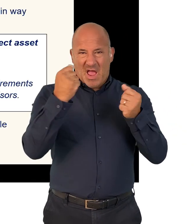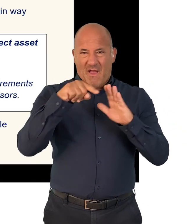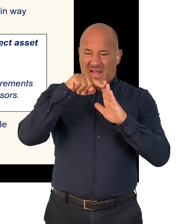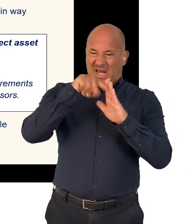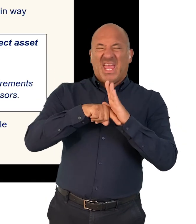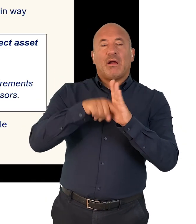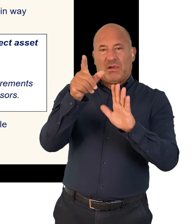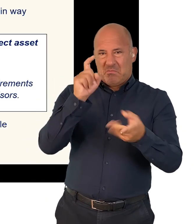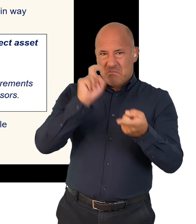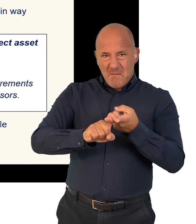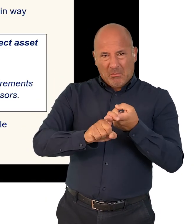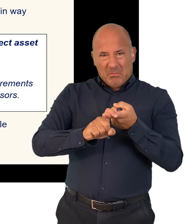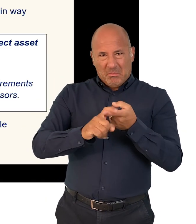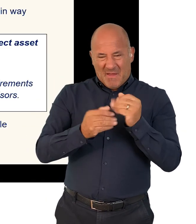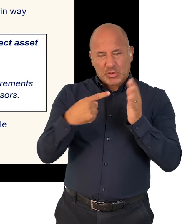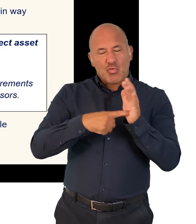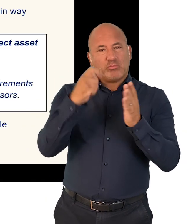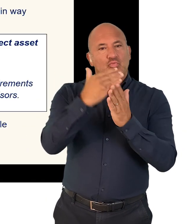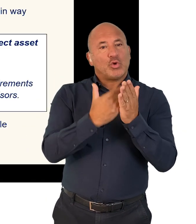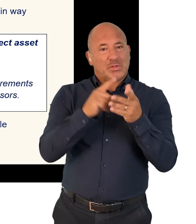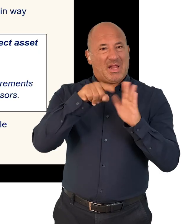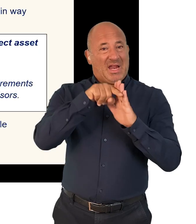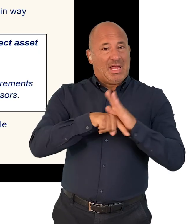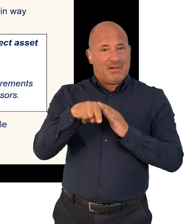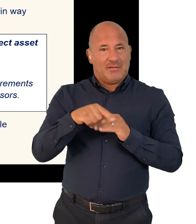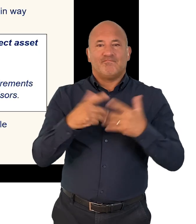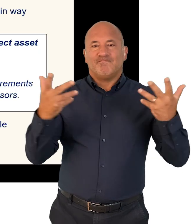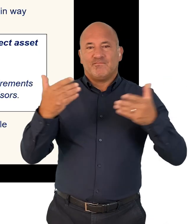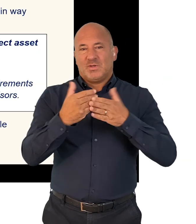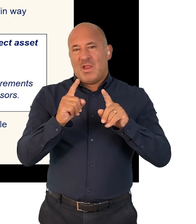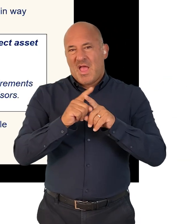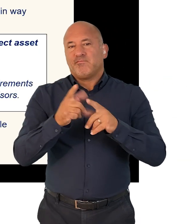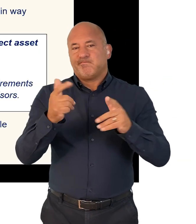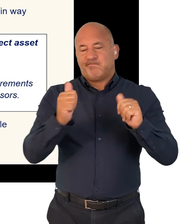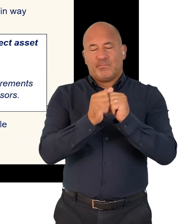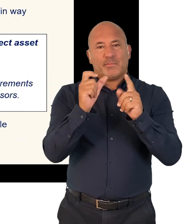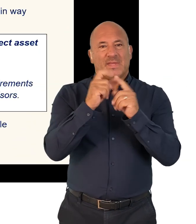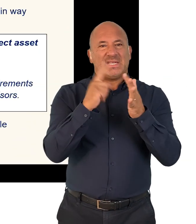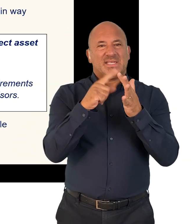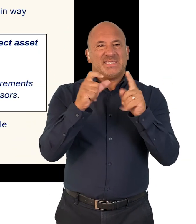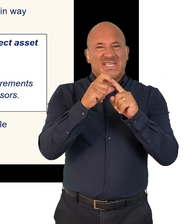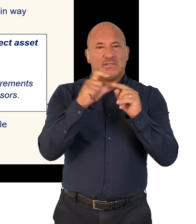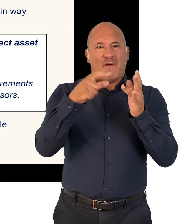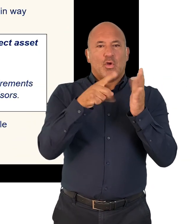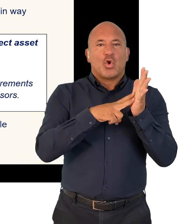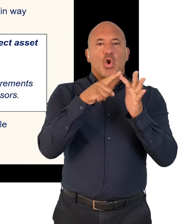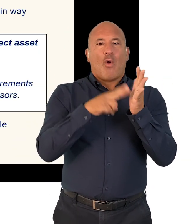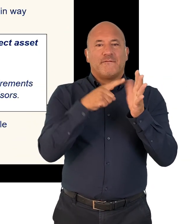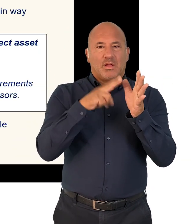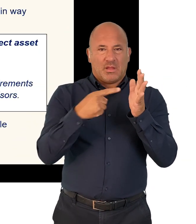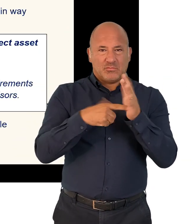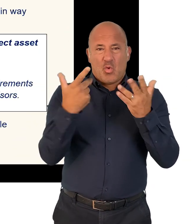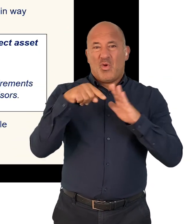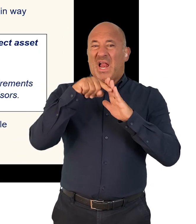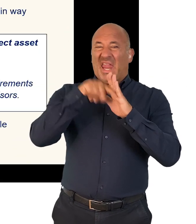legal commitment that's required under the terms of the grant. Typically, security will involve either a deed of covenant or a legal charge